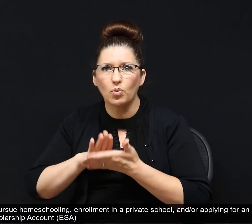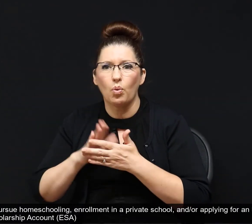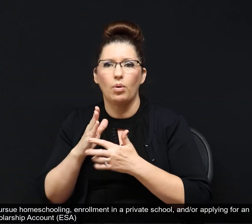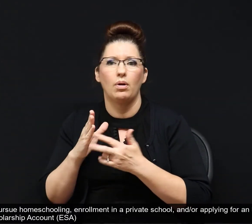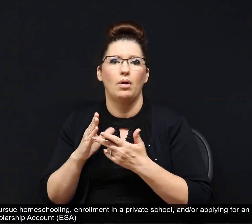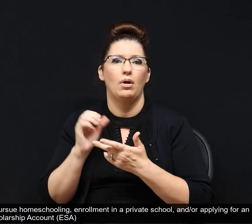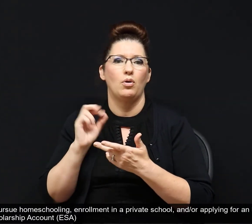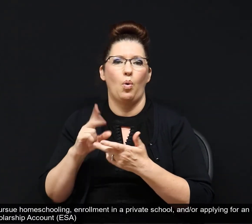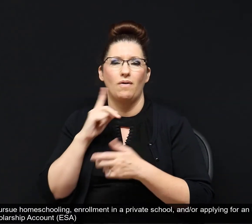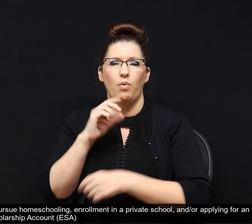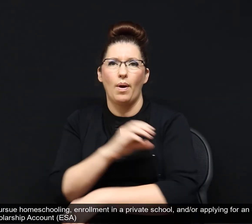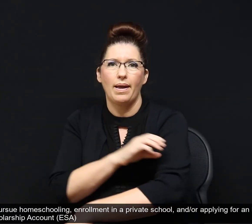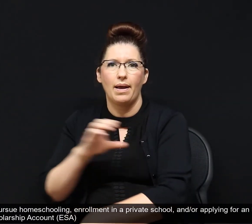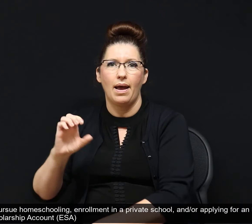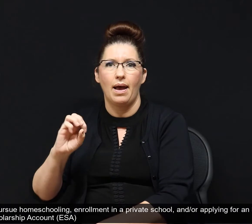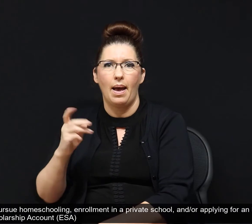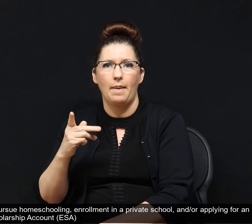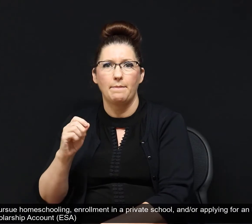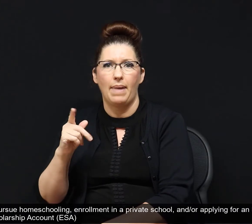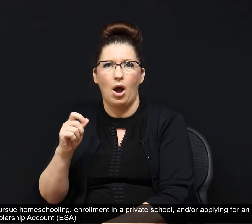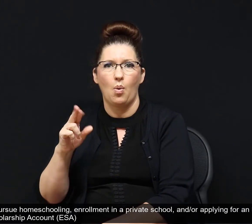Scholarship Account, or ESA,